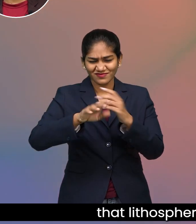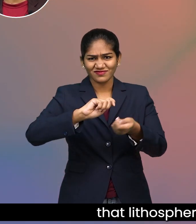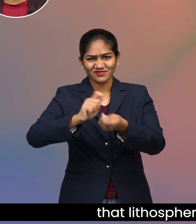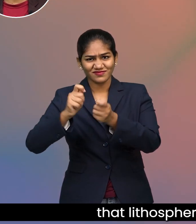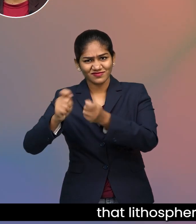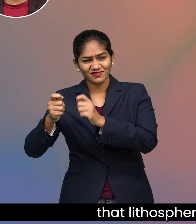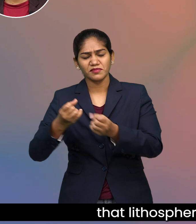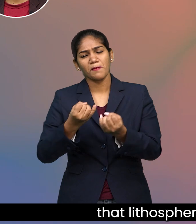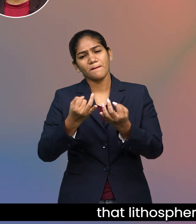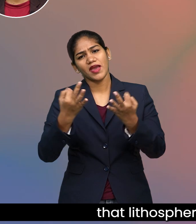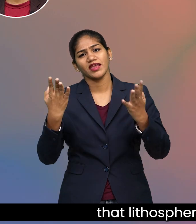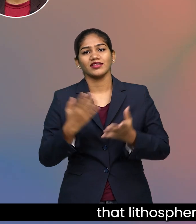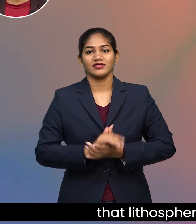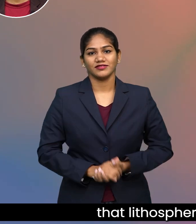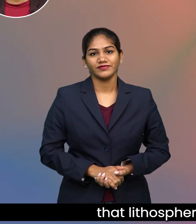many changes,